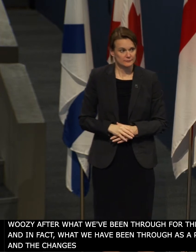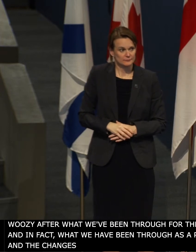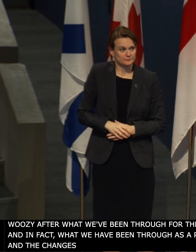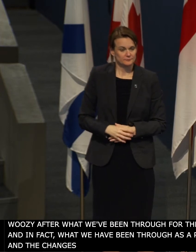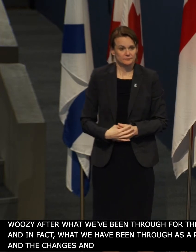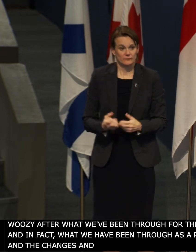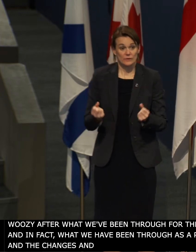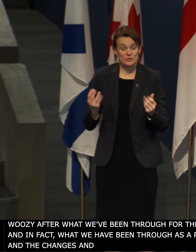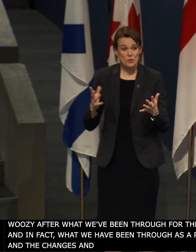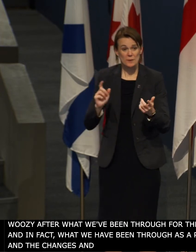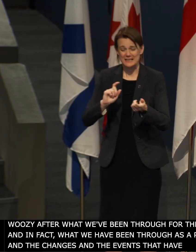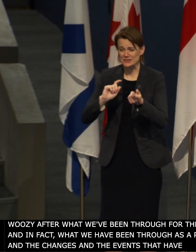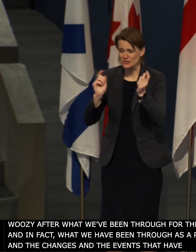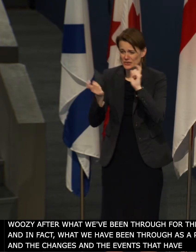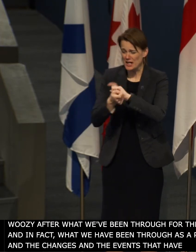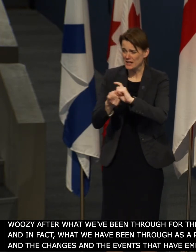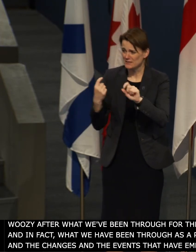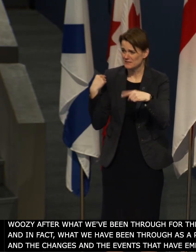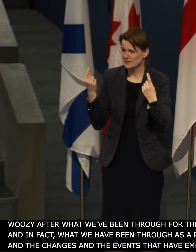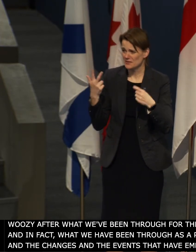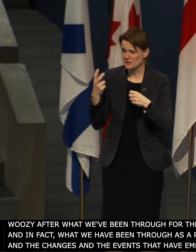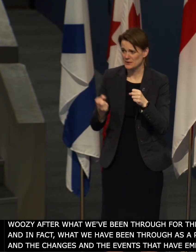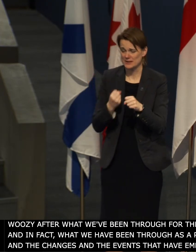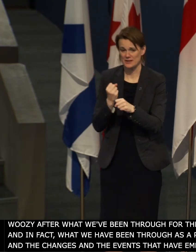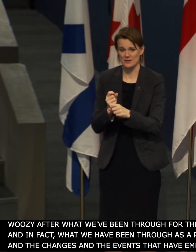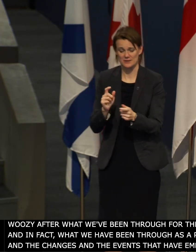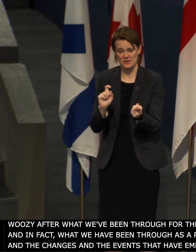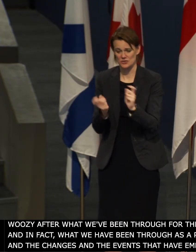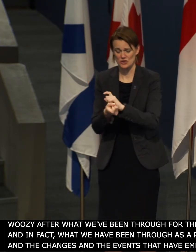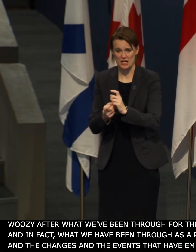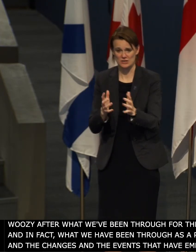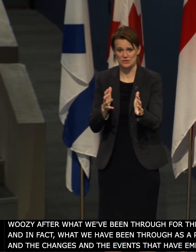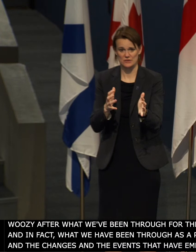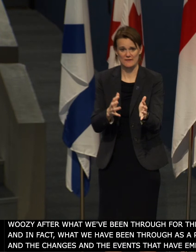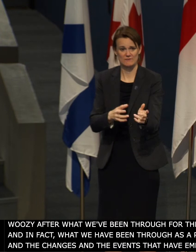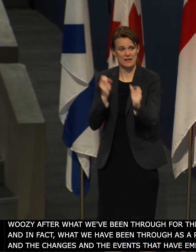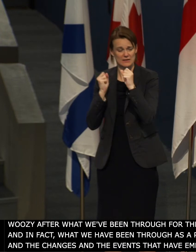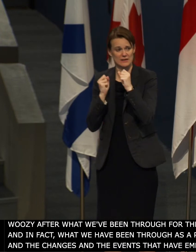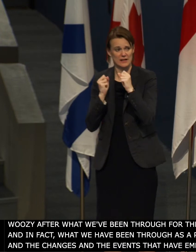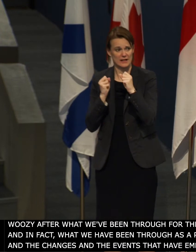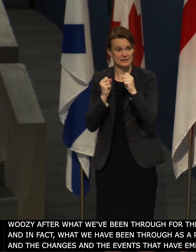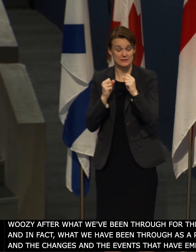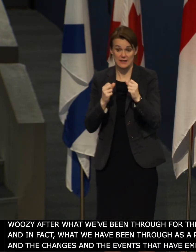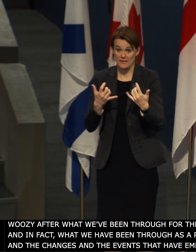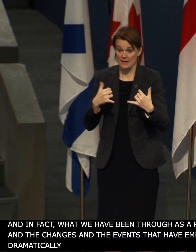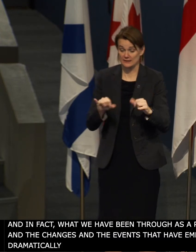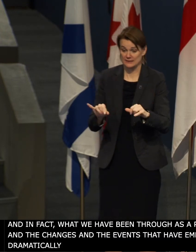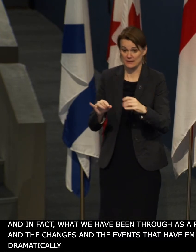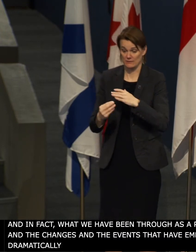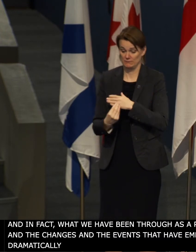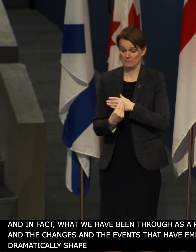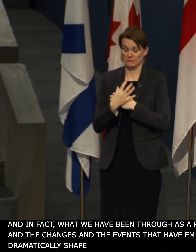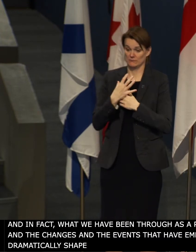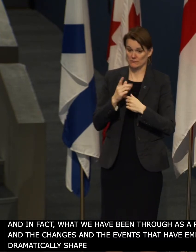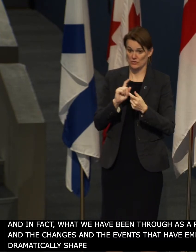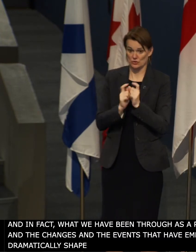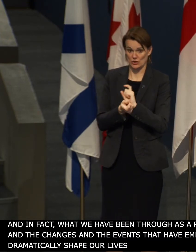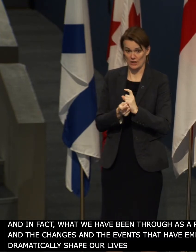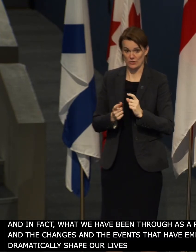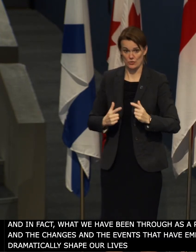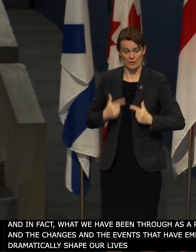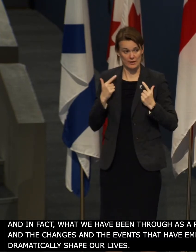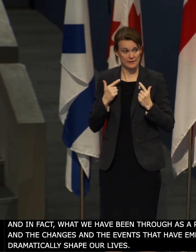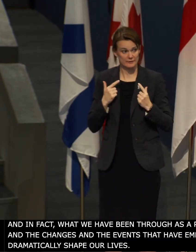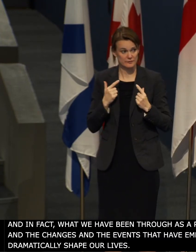have emerged over the past 3 years are continuing to dramatically shape our lives. Not sure about